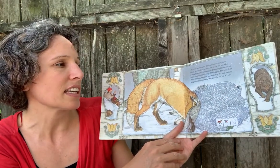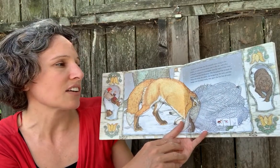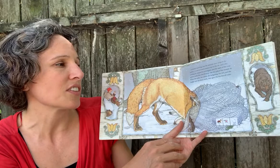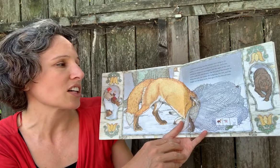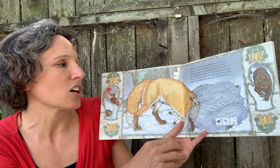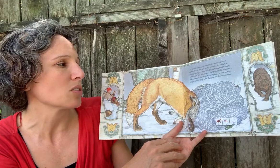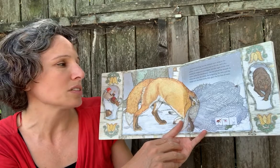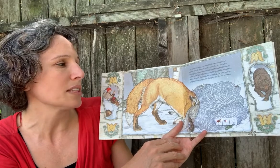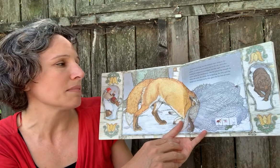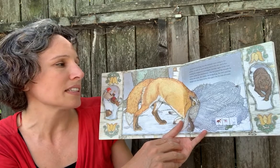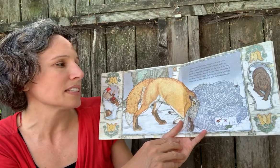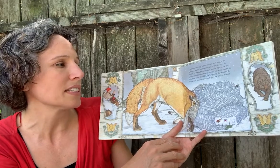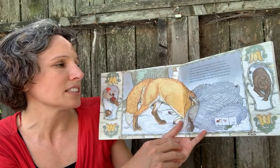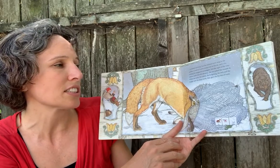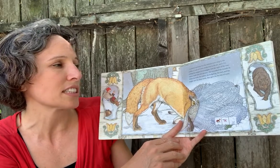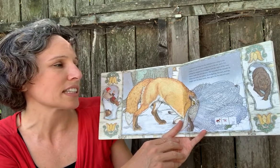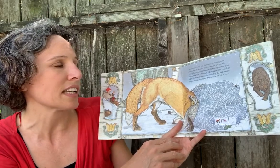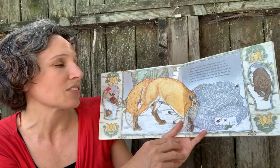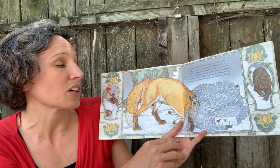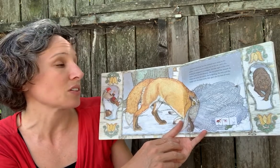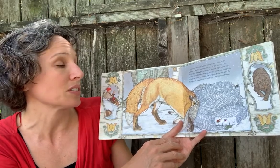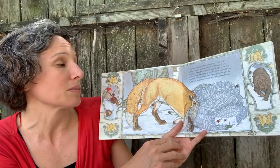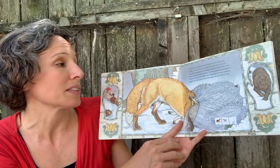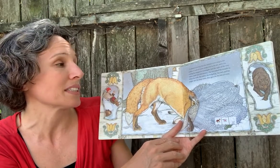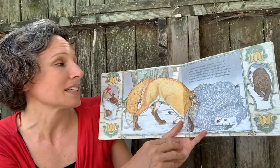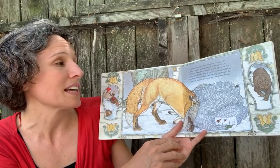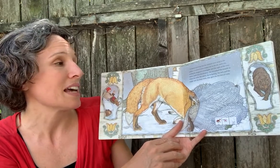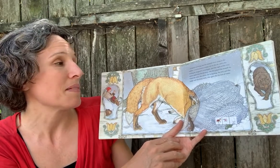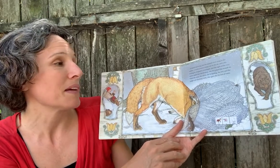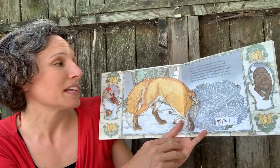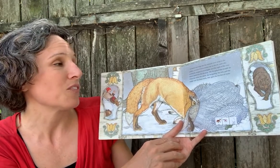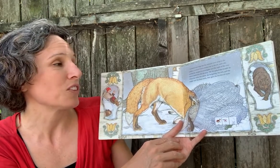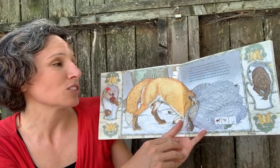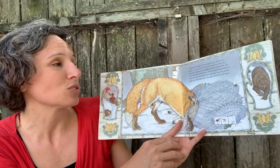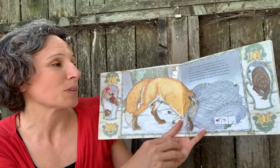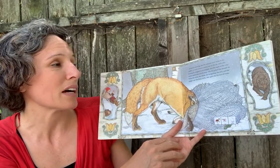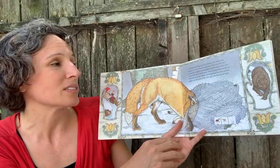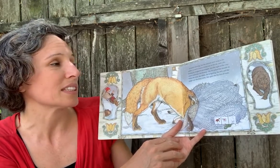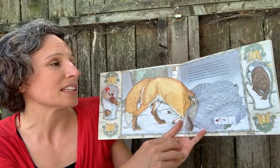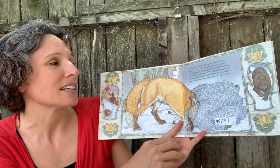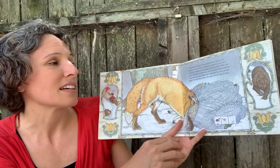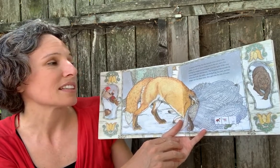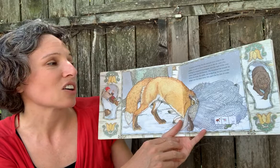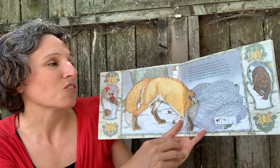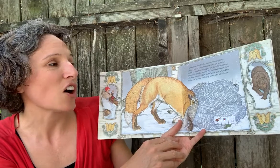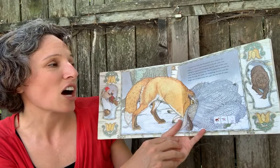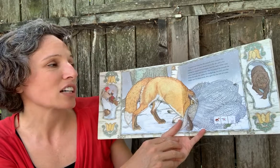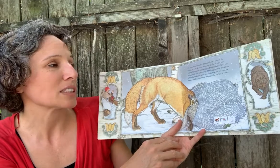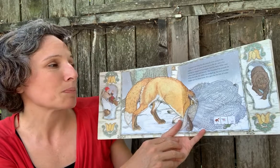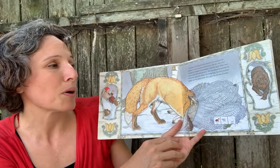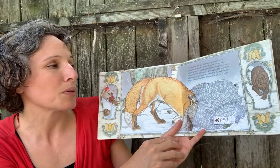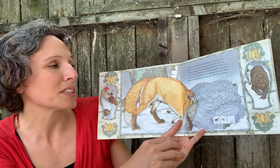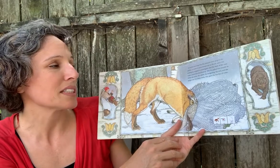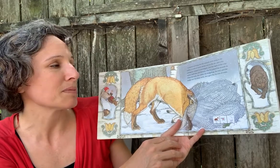of the cozy mitten, just the sight of a cozy mitten made him feel drowsy. The fox poked his